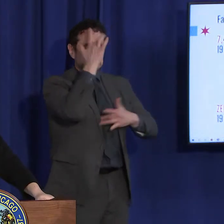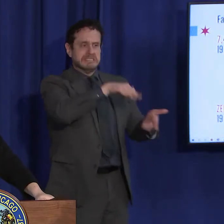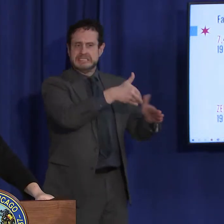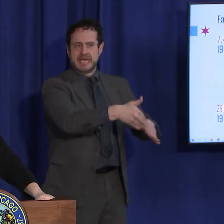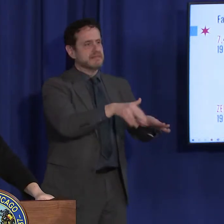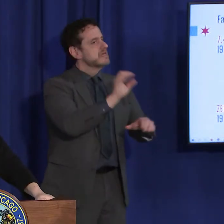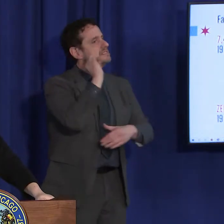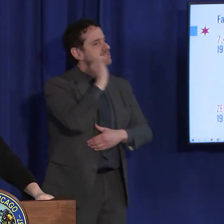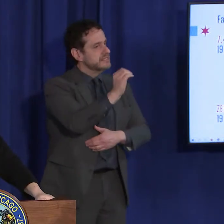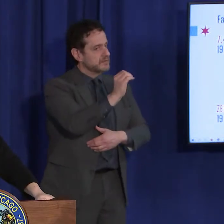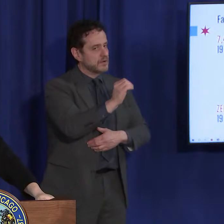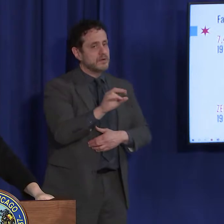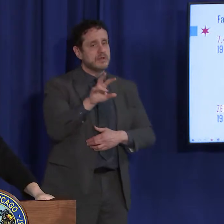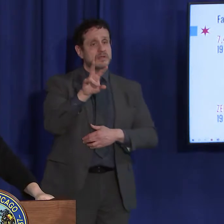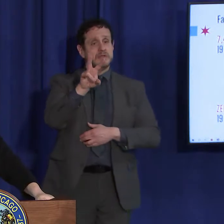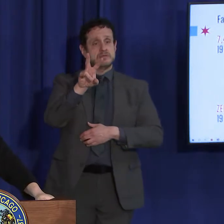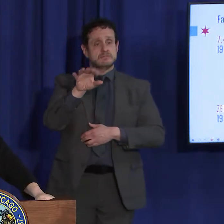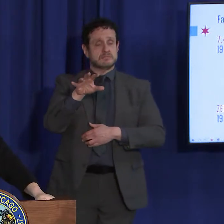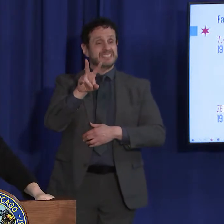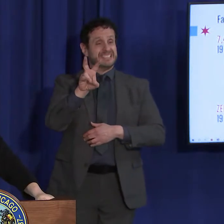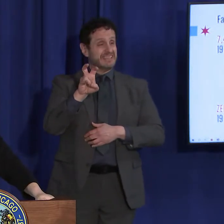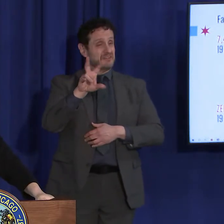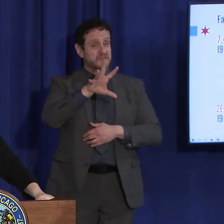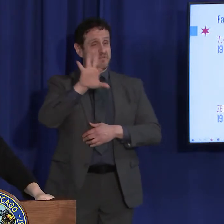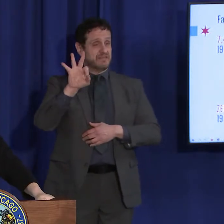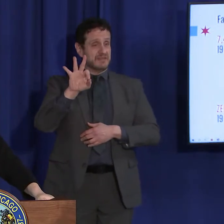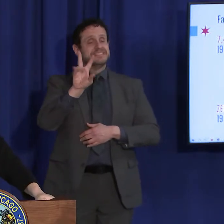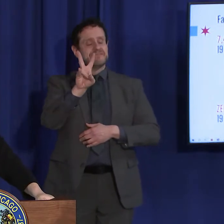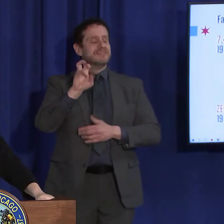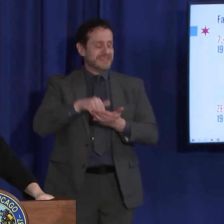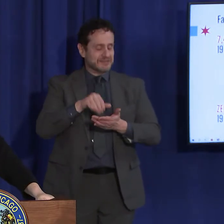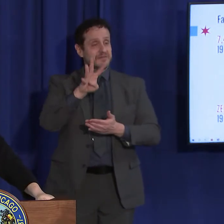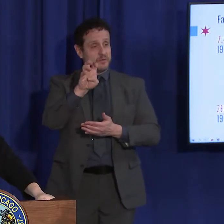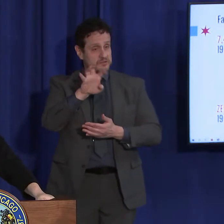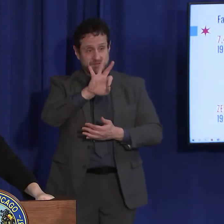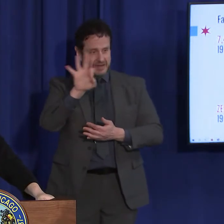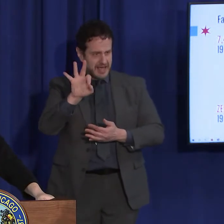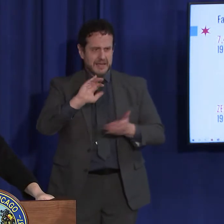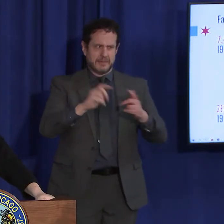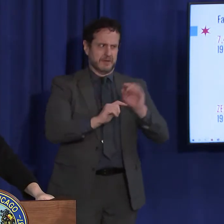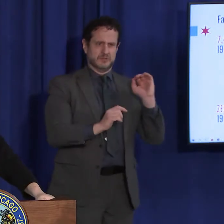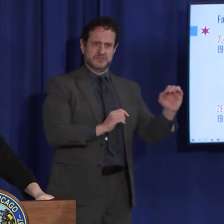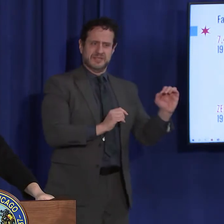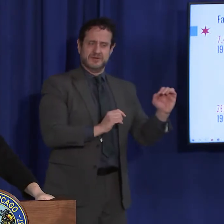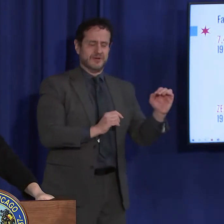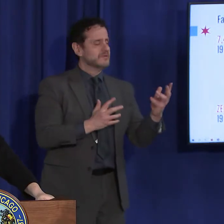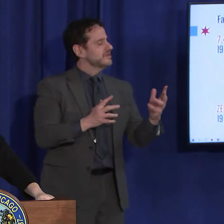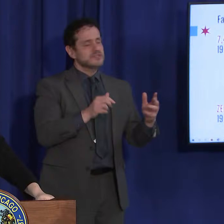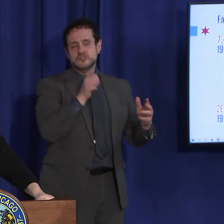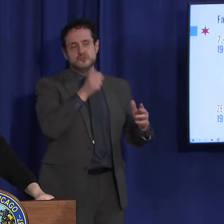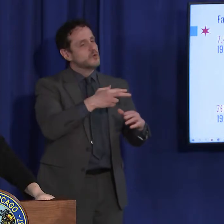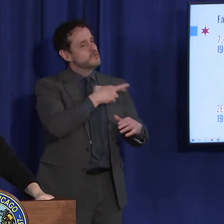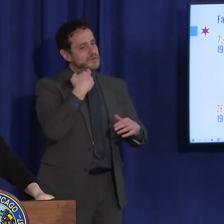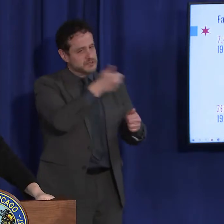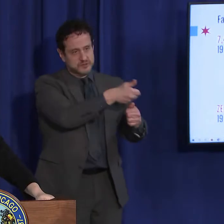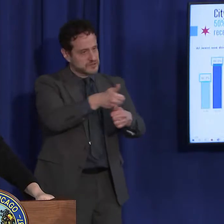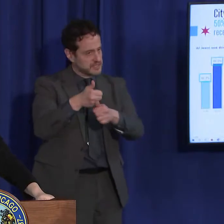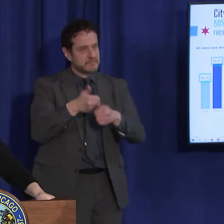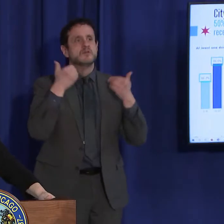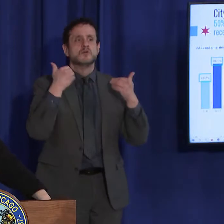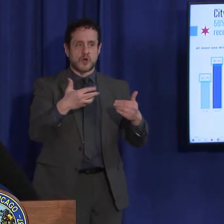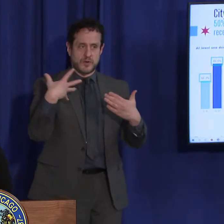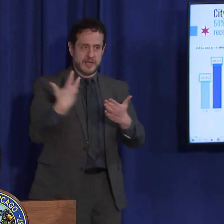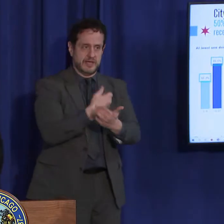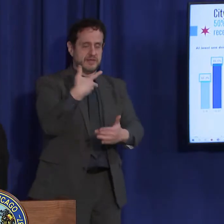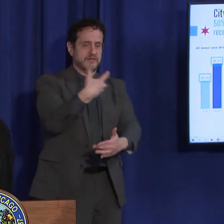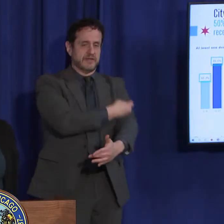7,459 versus 0. Please don't take a chance if you haven't been vaccinated yet. Even as the risk comes down, it's the time to do that.